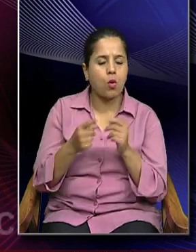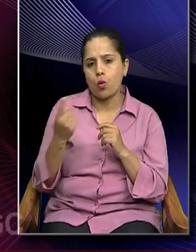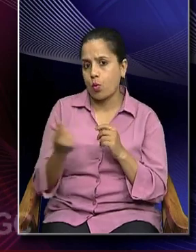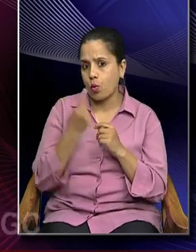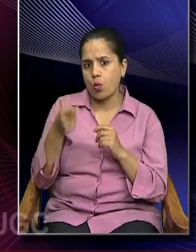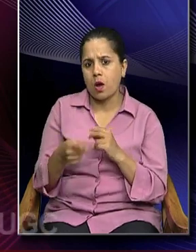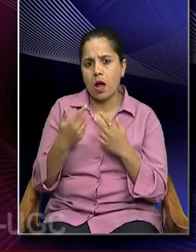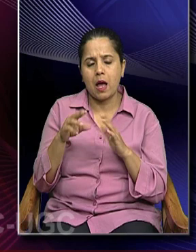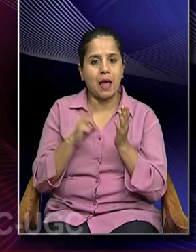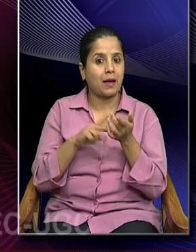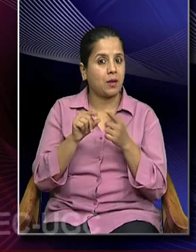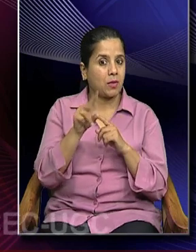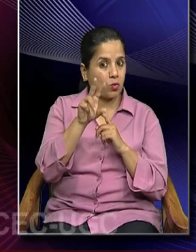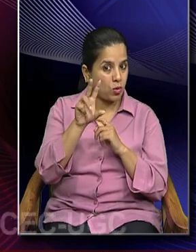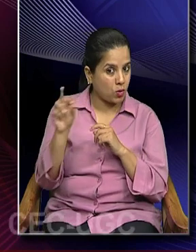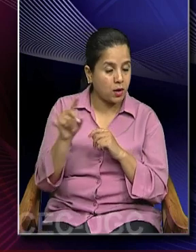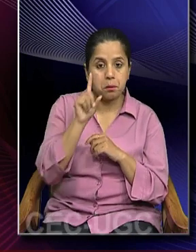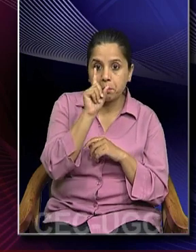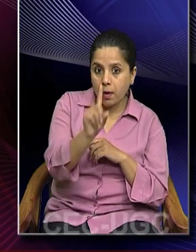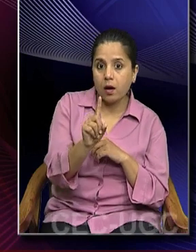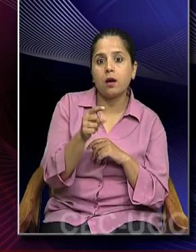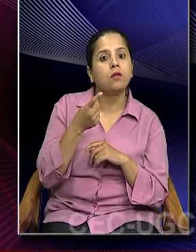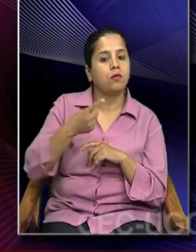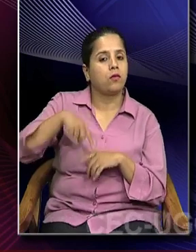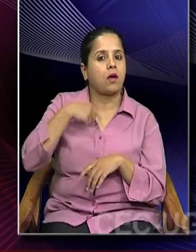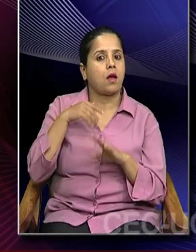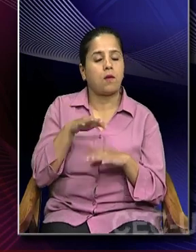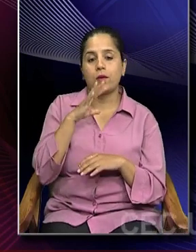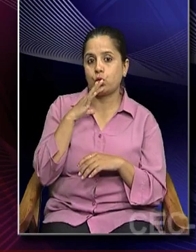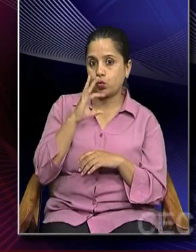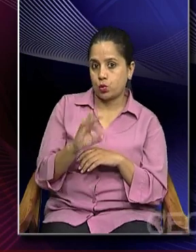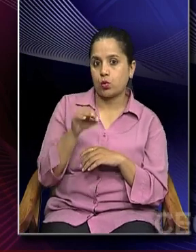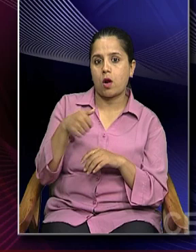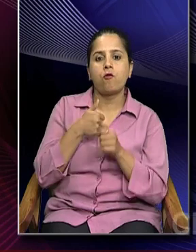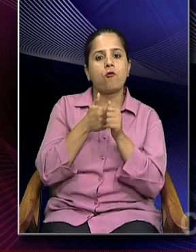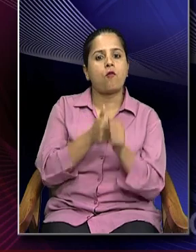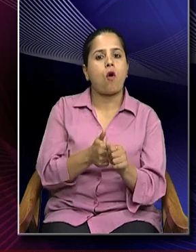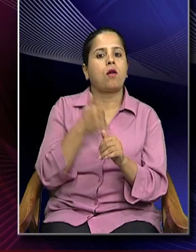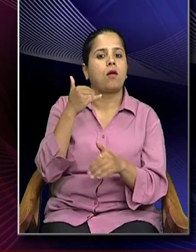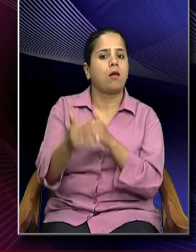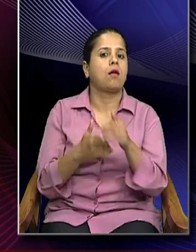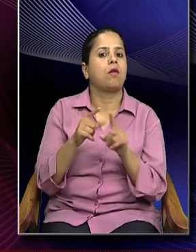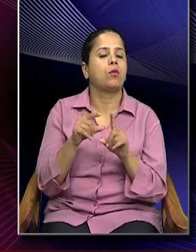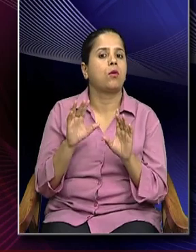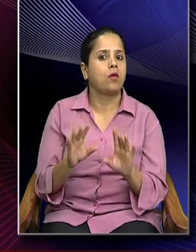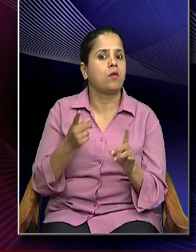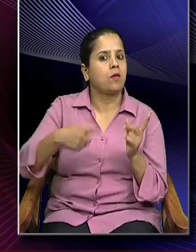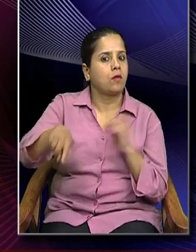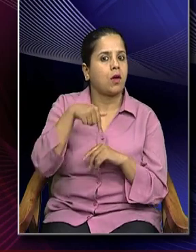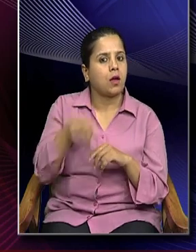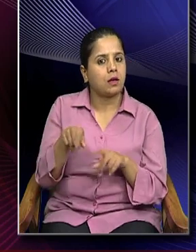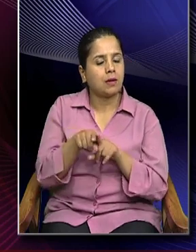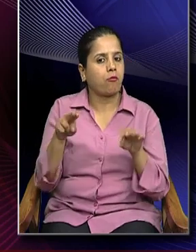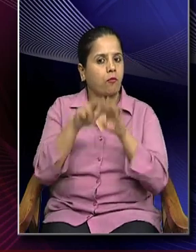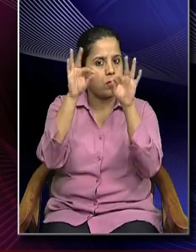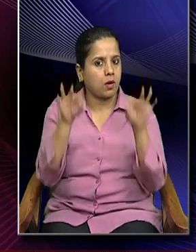of NEP 2020, but we are actually following the footprints so that we are in the